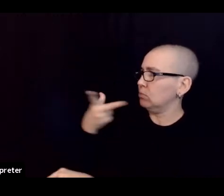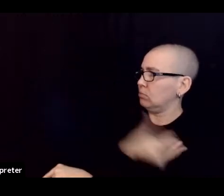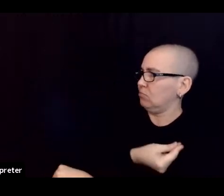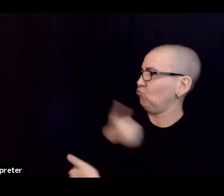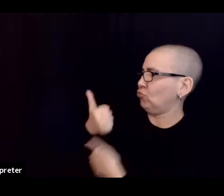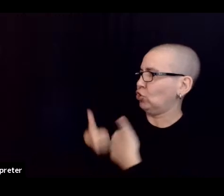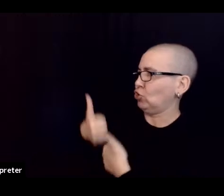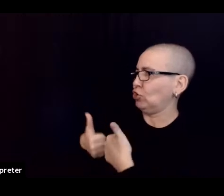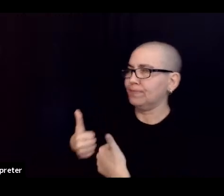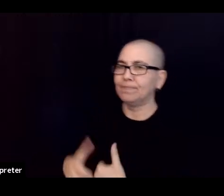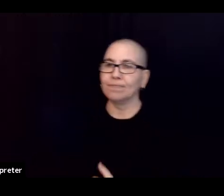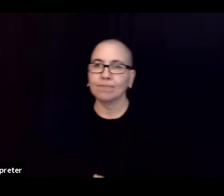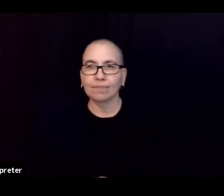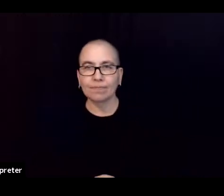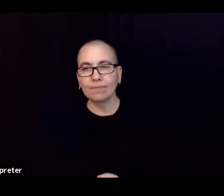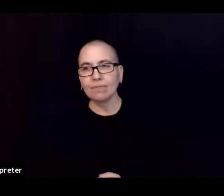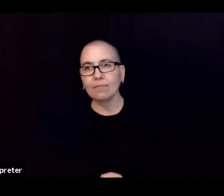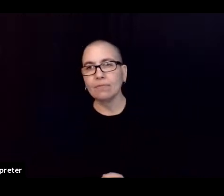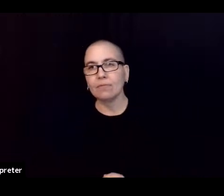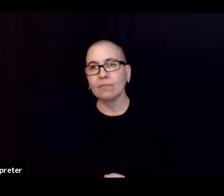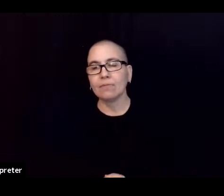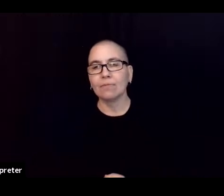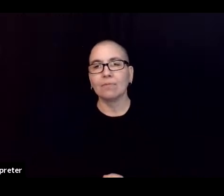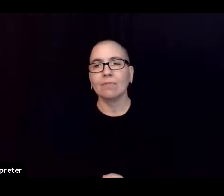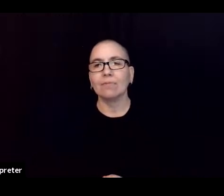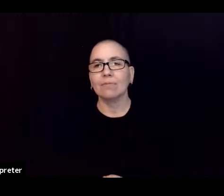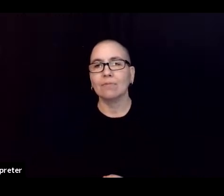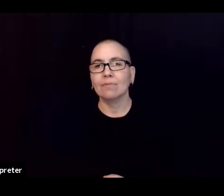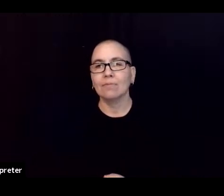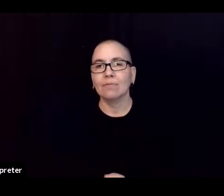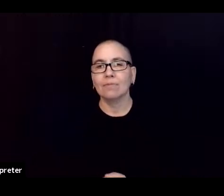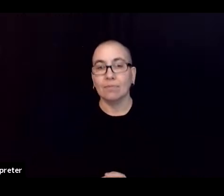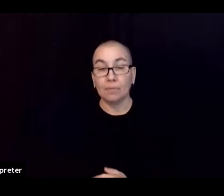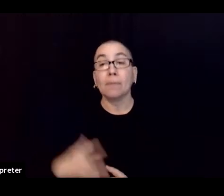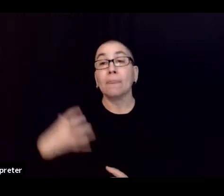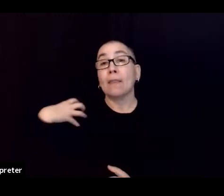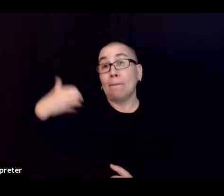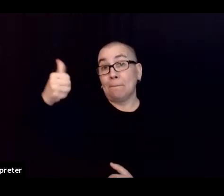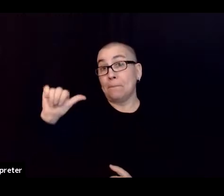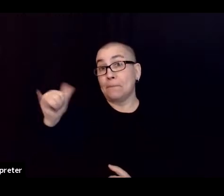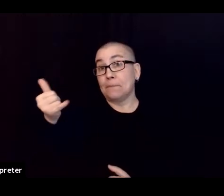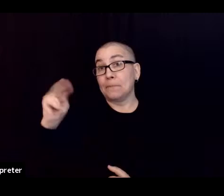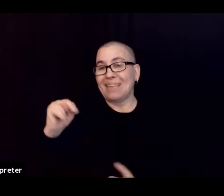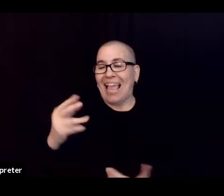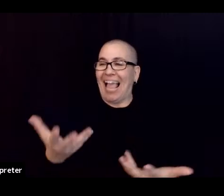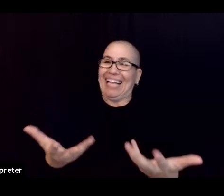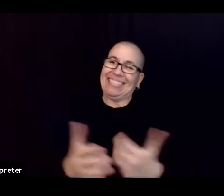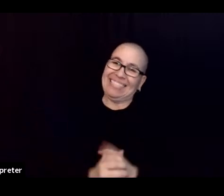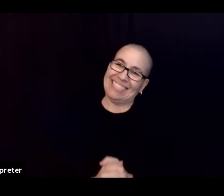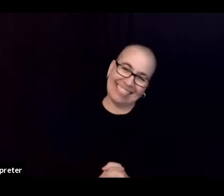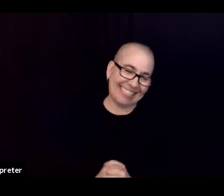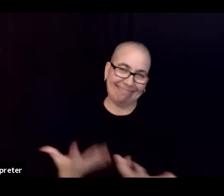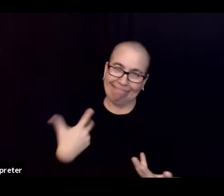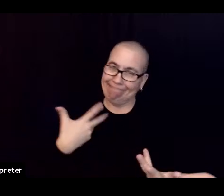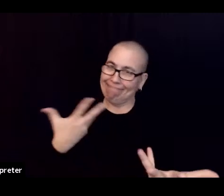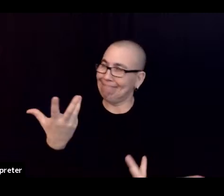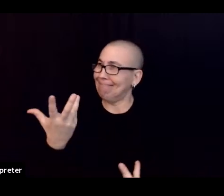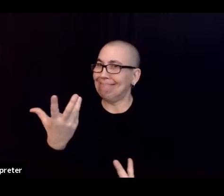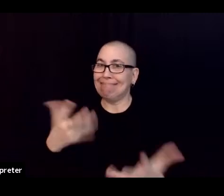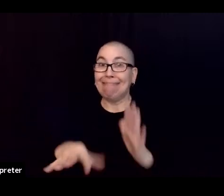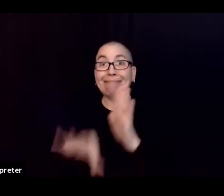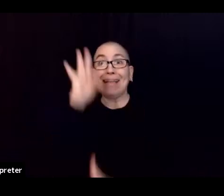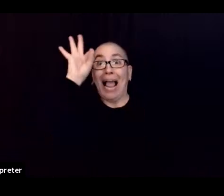will be something less than 100% of any group that chooses to get the vaccine. We've seen some